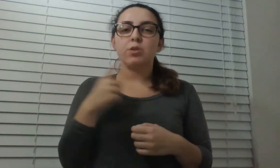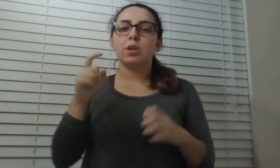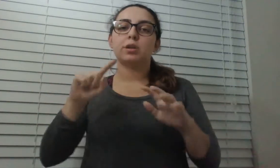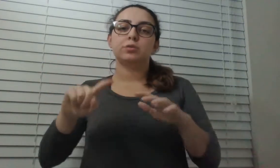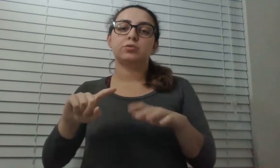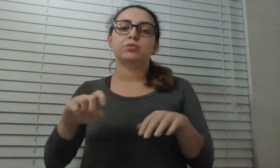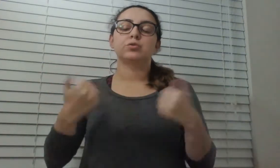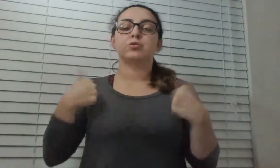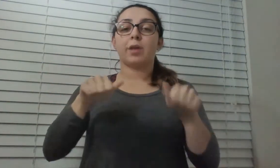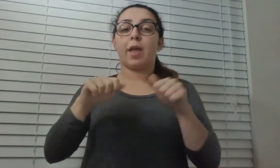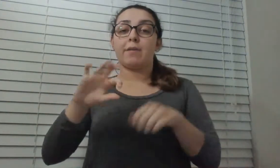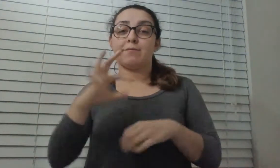ZipRecruiter.com/Radiolab. That's